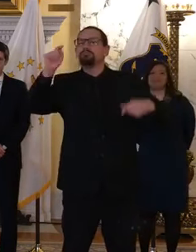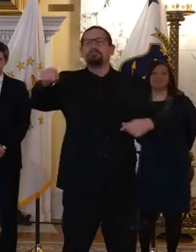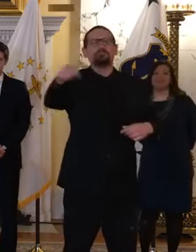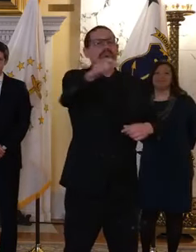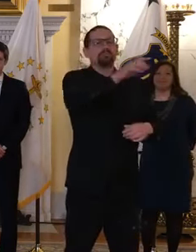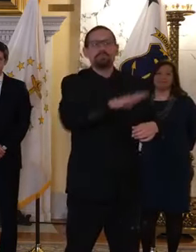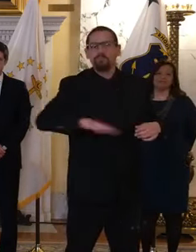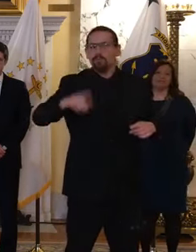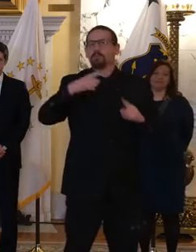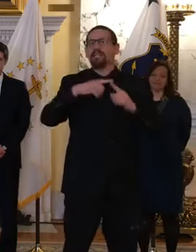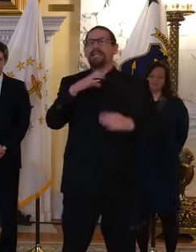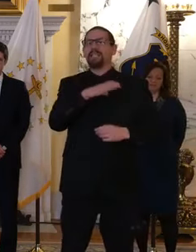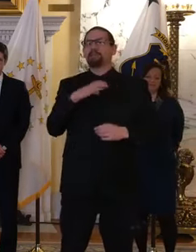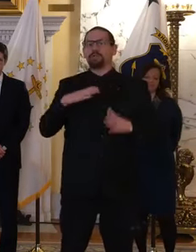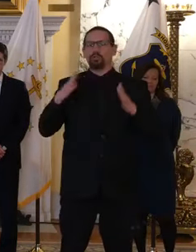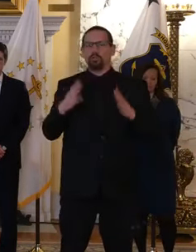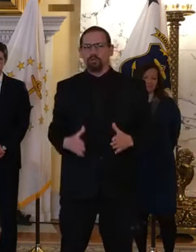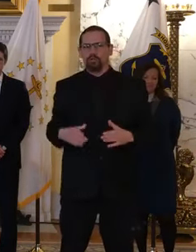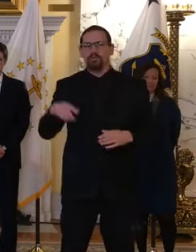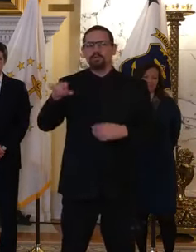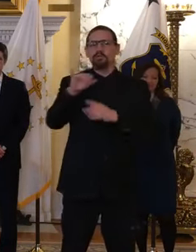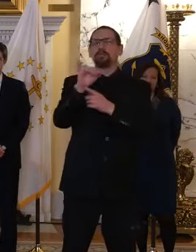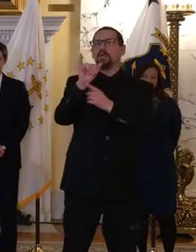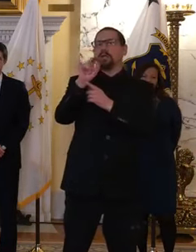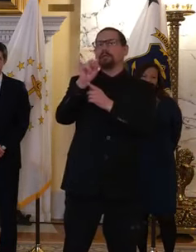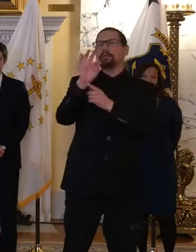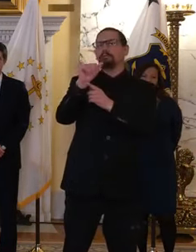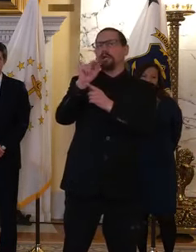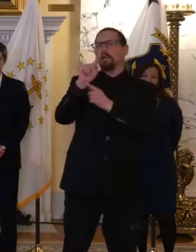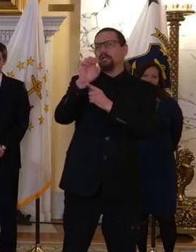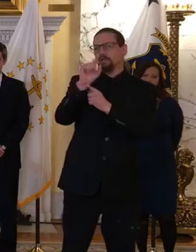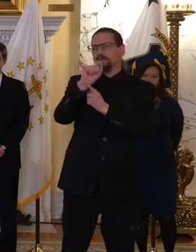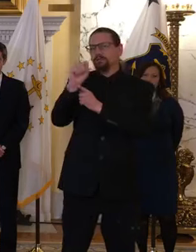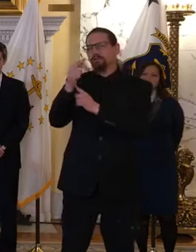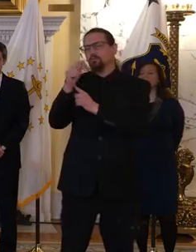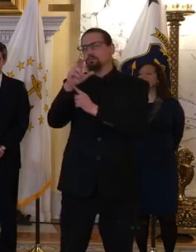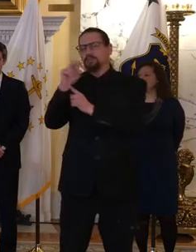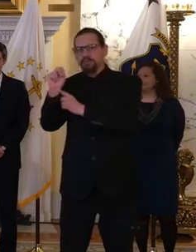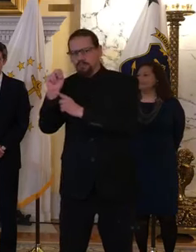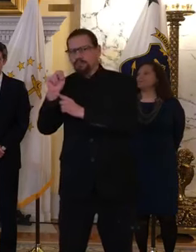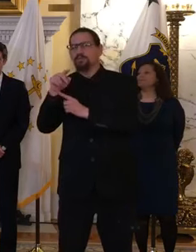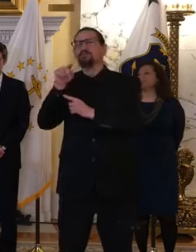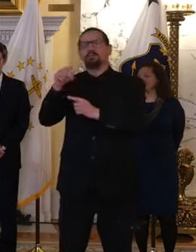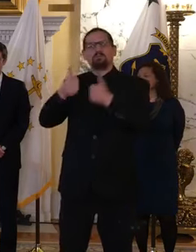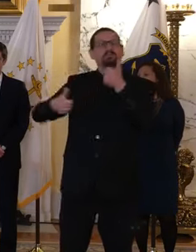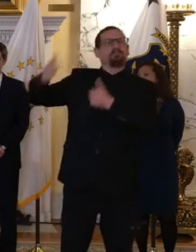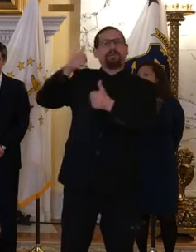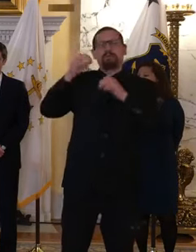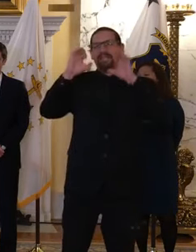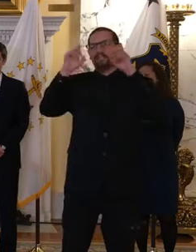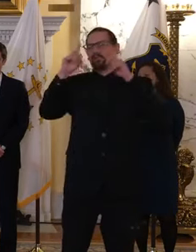superintendents. She and her team at RIDE are doing a terrific job. Attendance rates are higher than we would have thought.